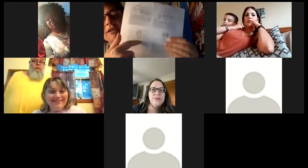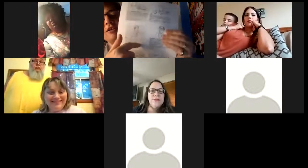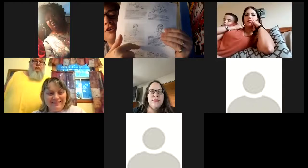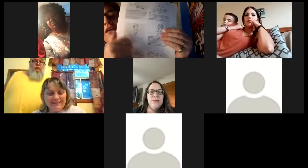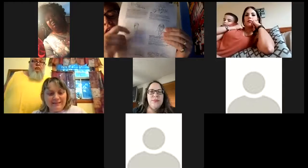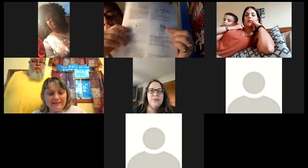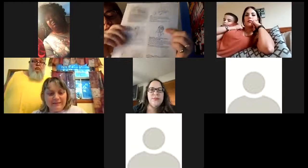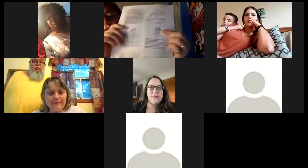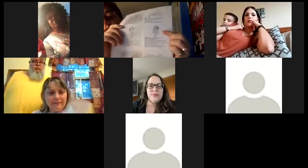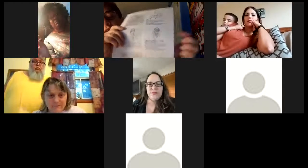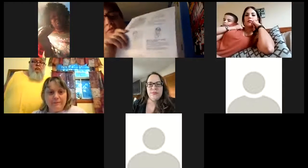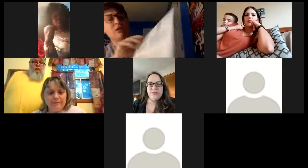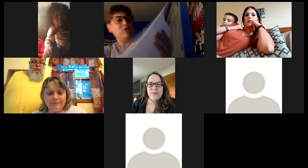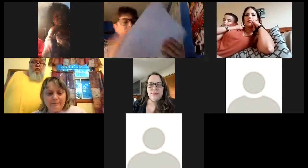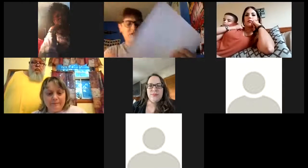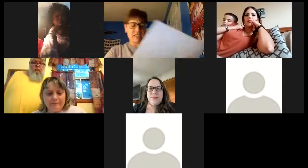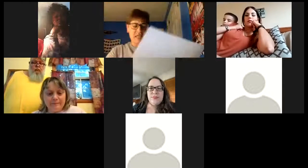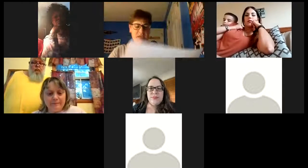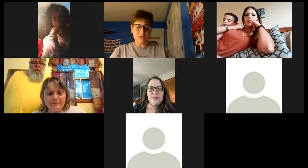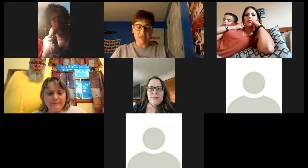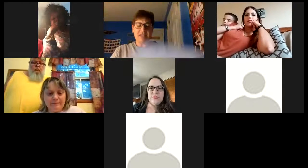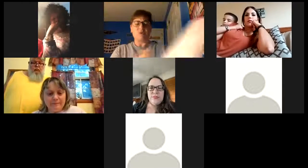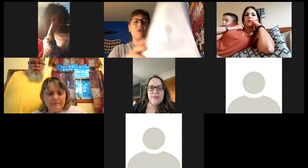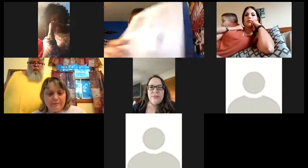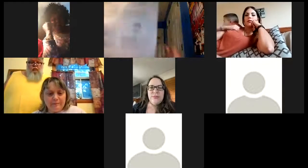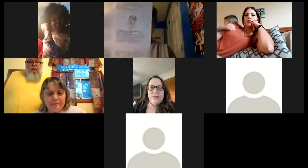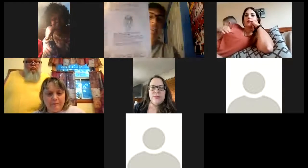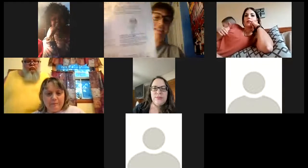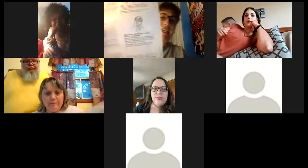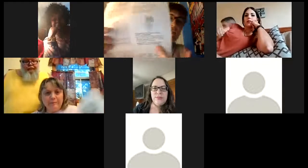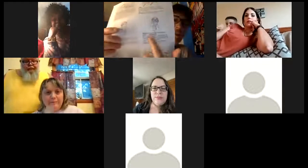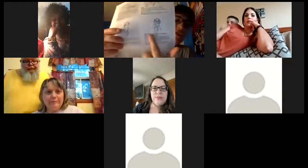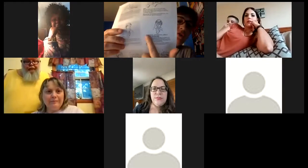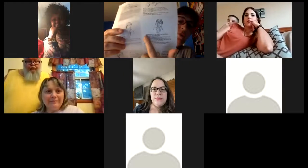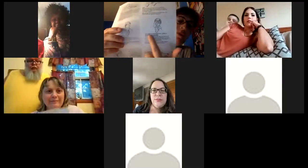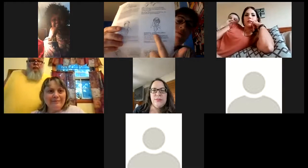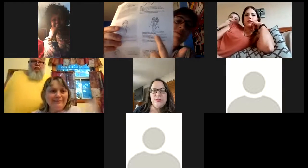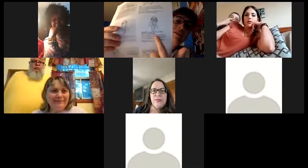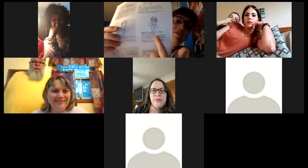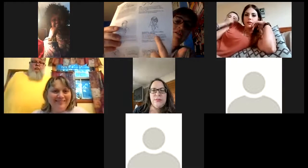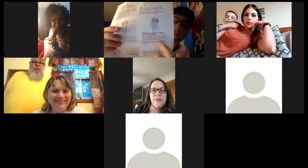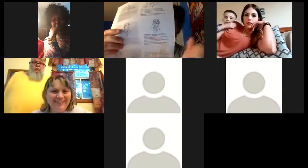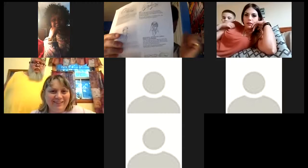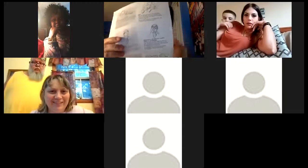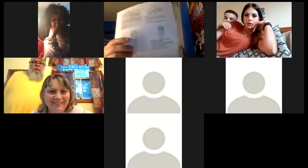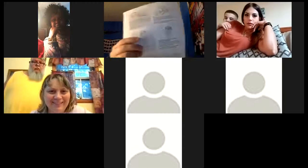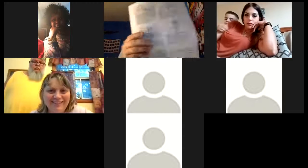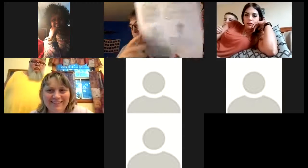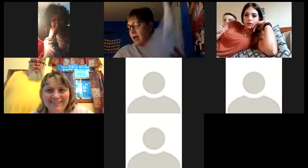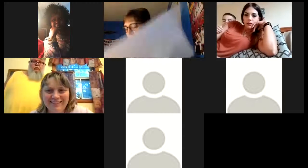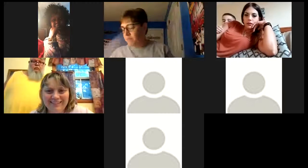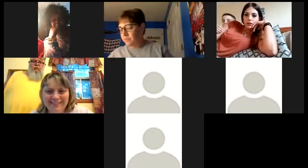sign. They have like, which one is, I think it's beautiful. Just has like a slew of different